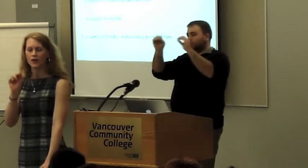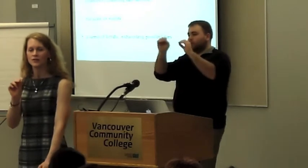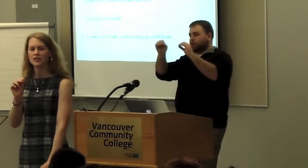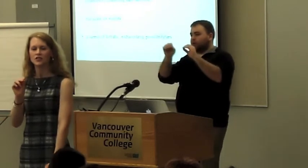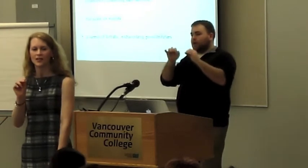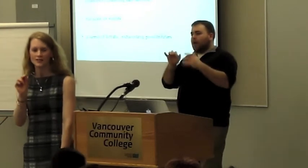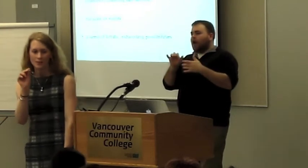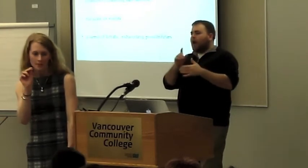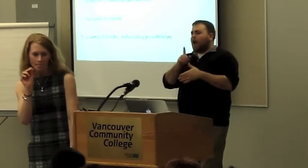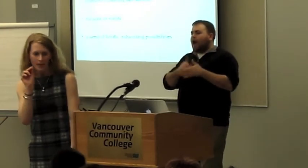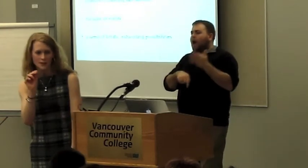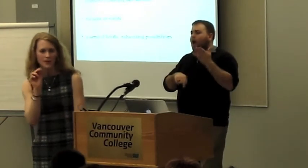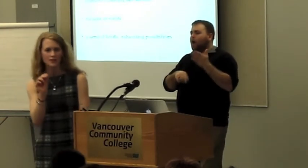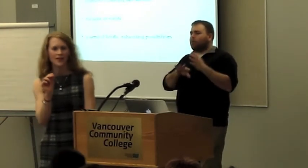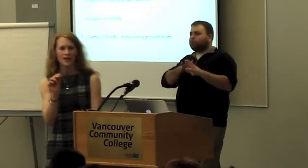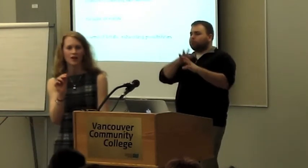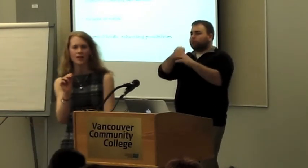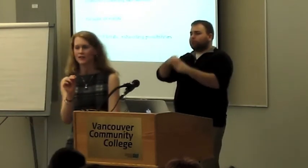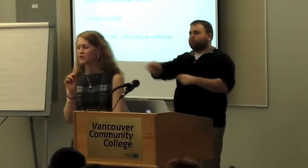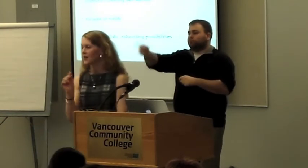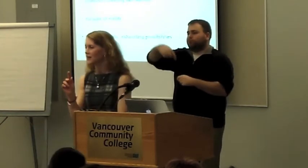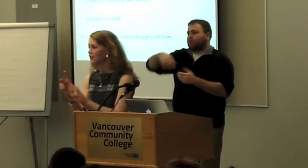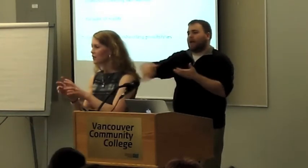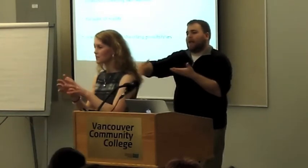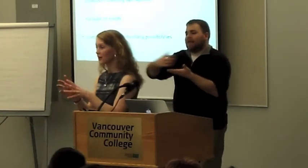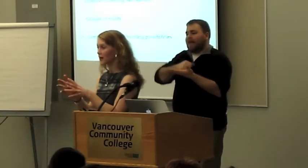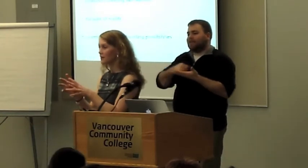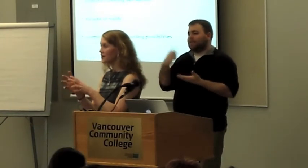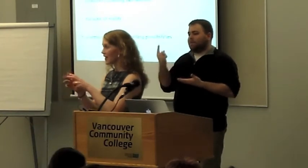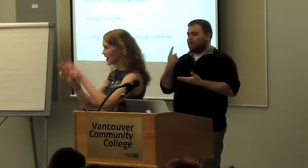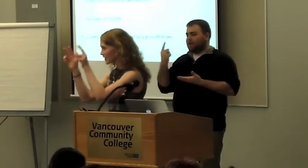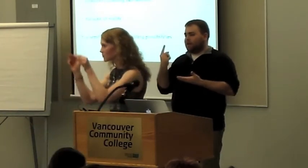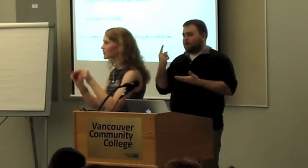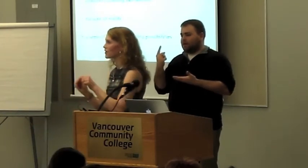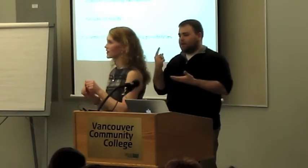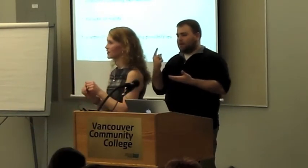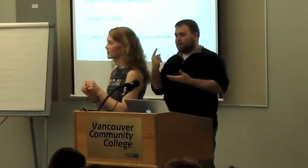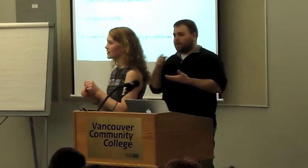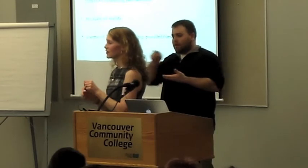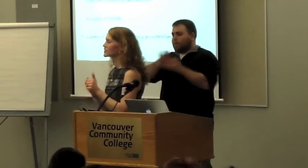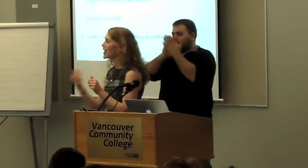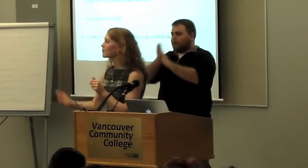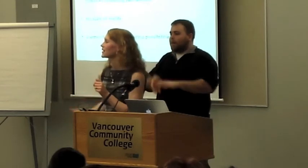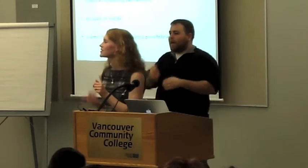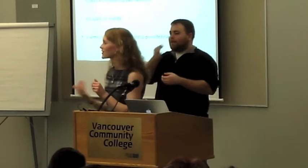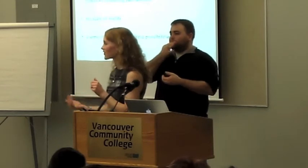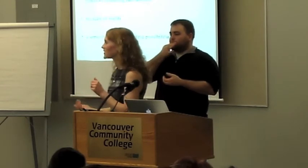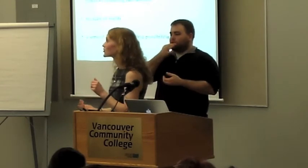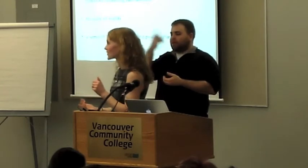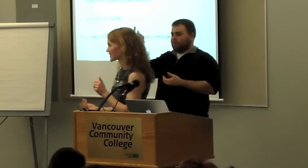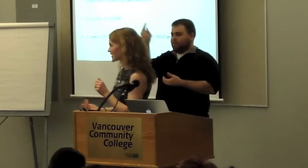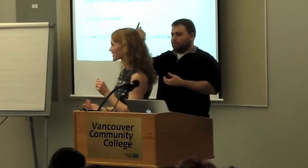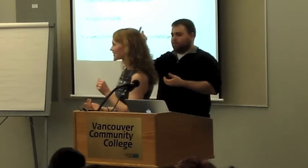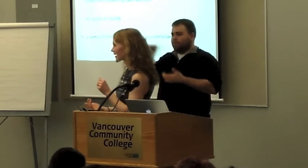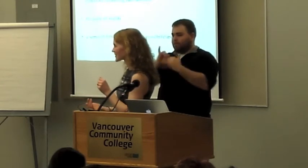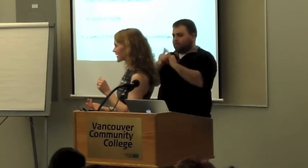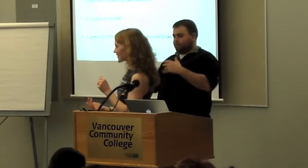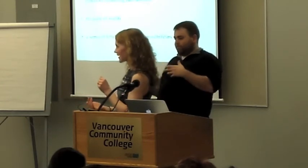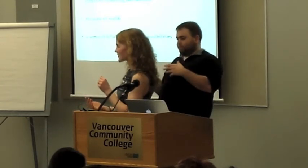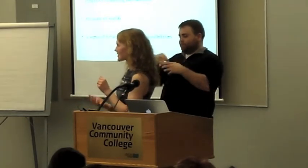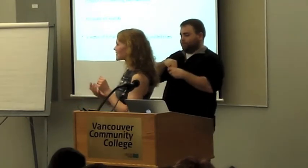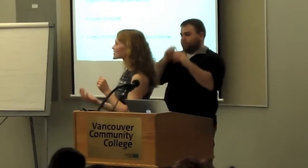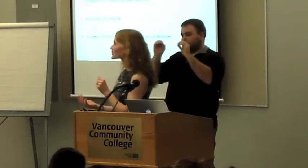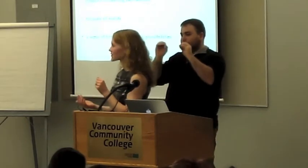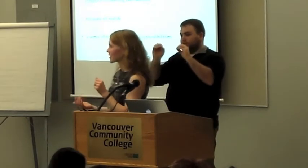of what you're teaching, some aspect of that knowledge they can go and become an expert on. You're tapping into their interest in